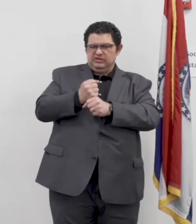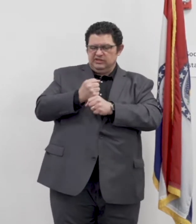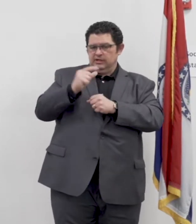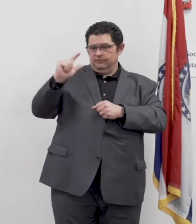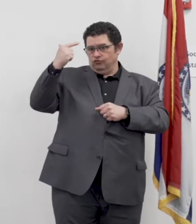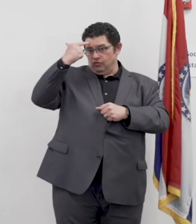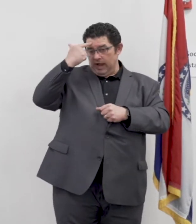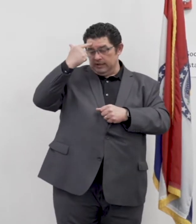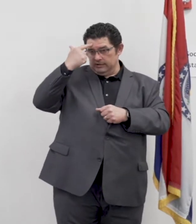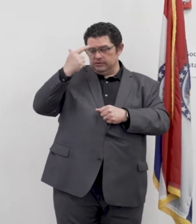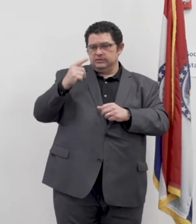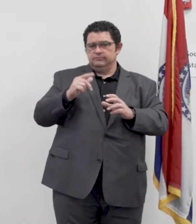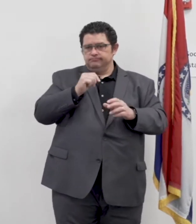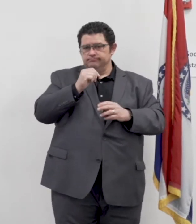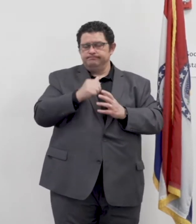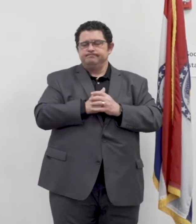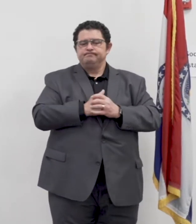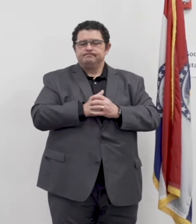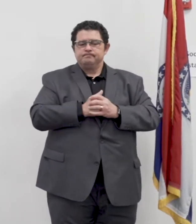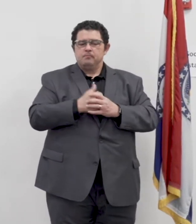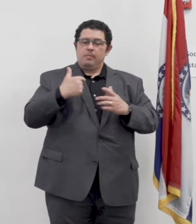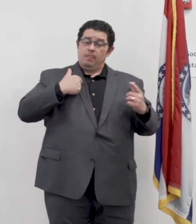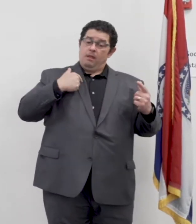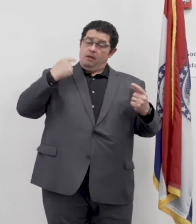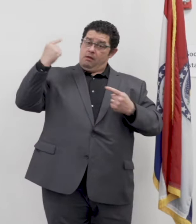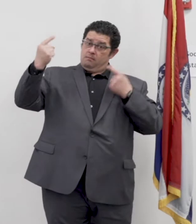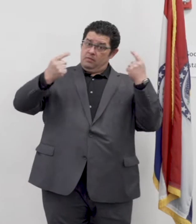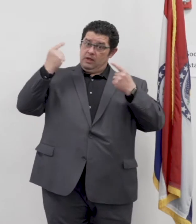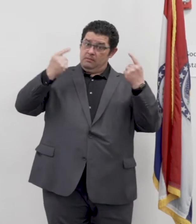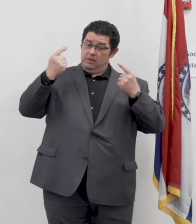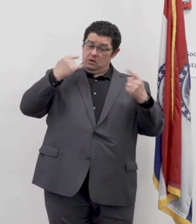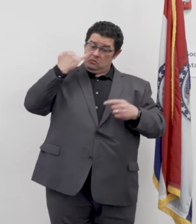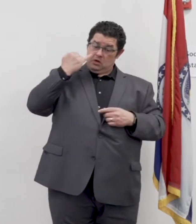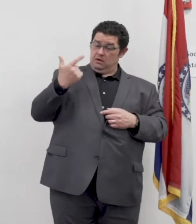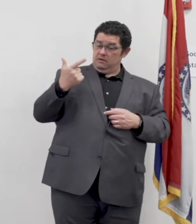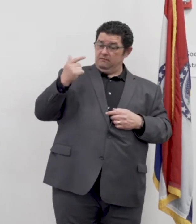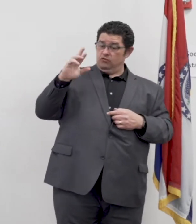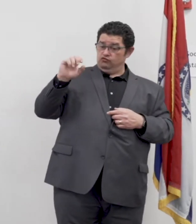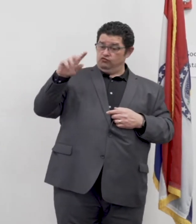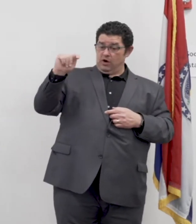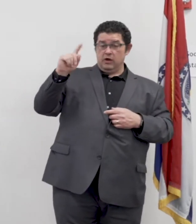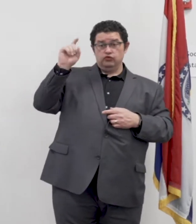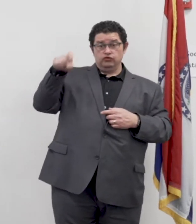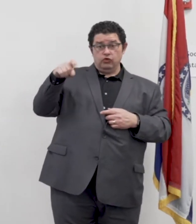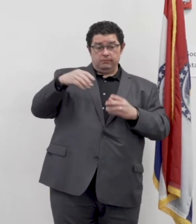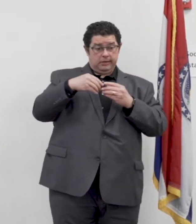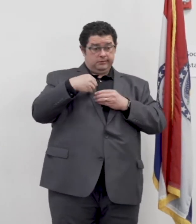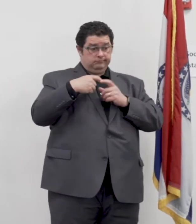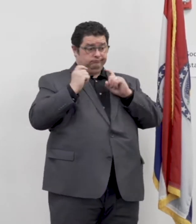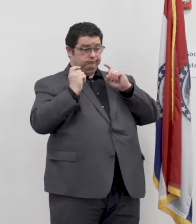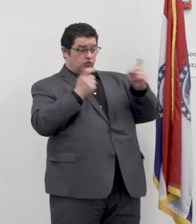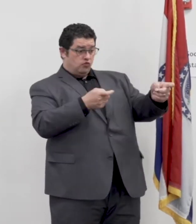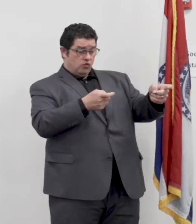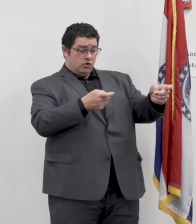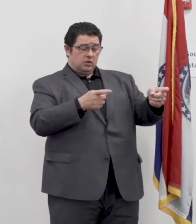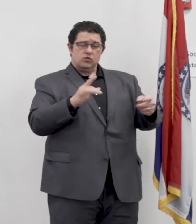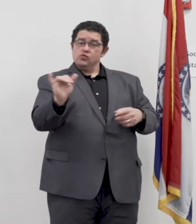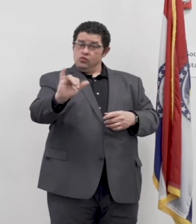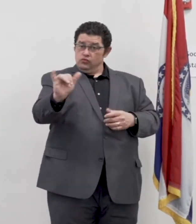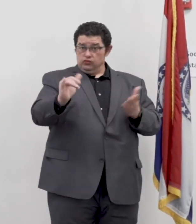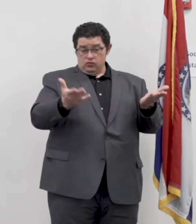funding. In consideration on whether or not a grant should be awarded, we would also require